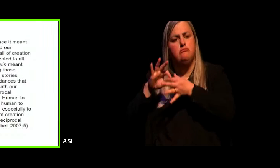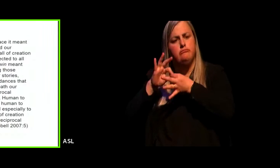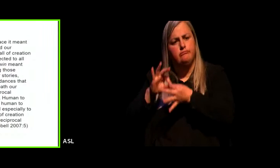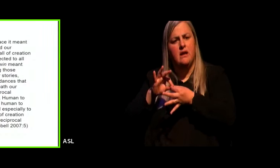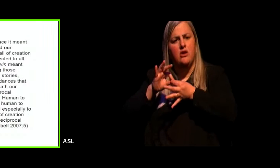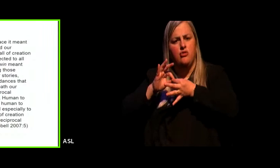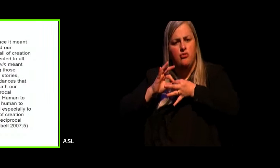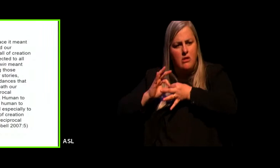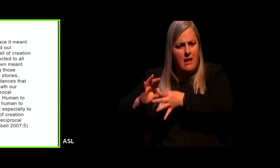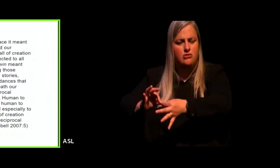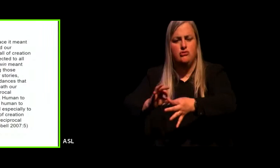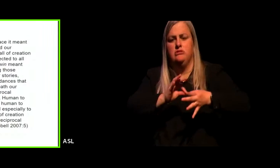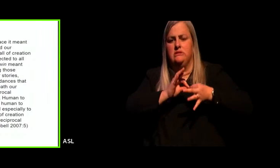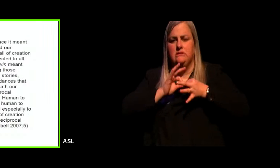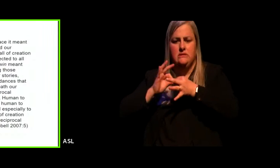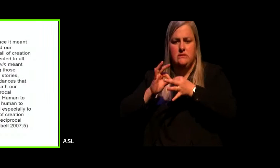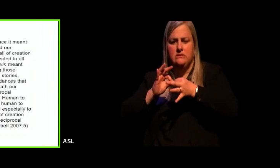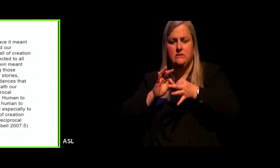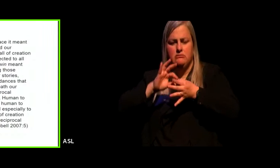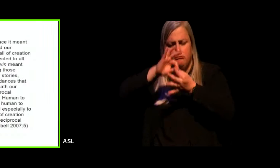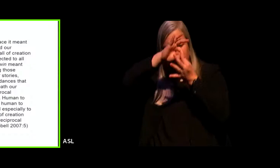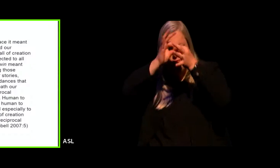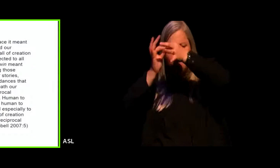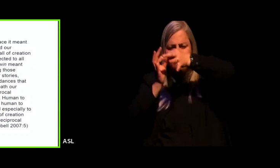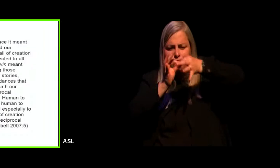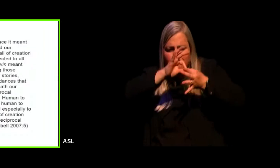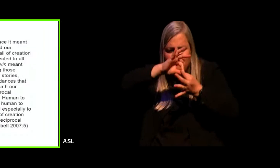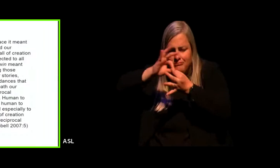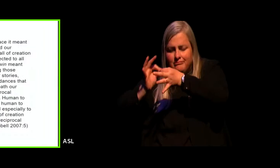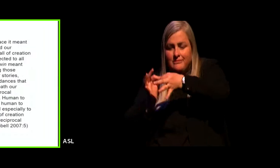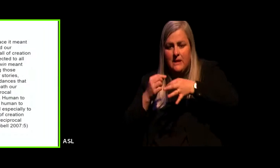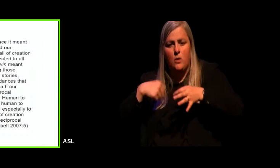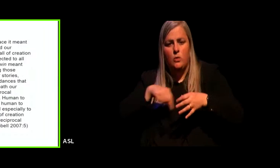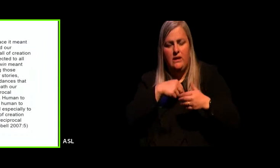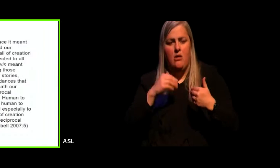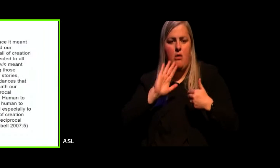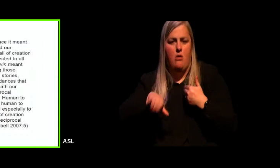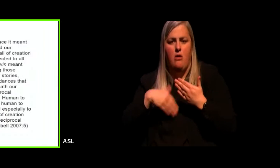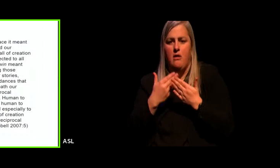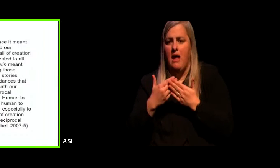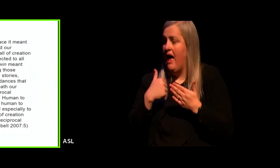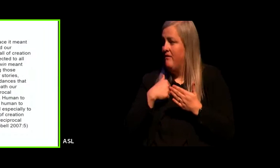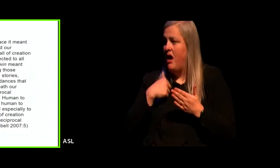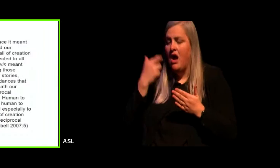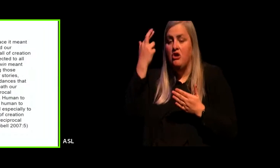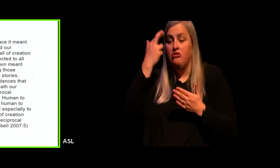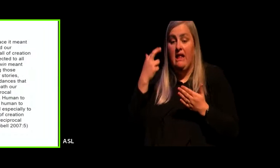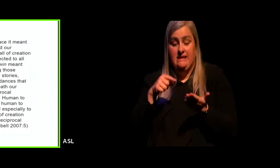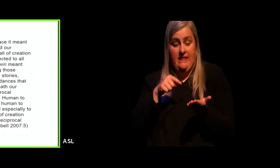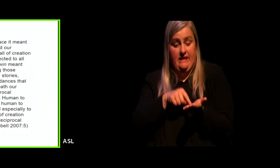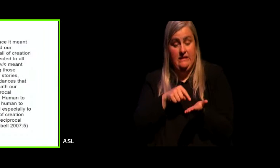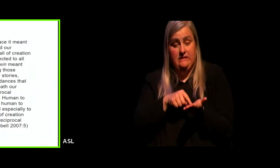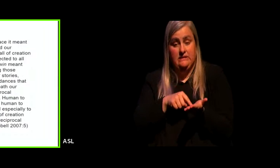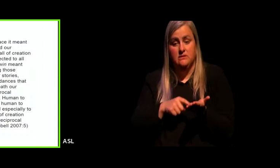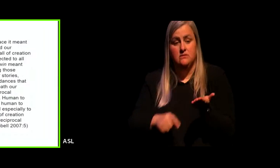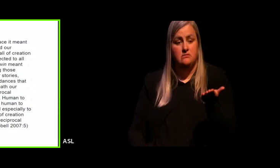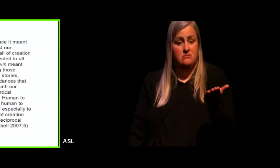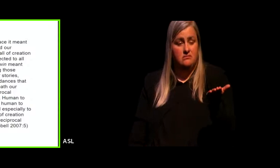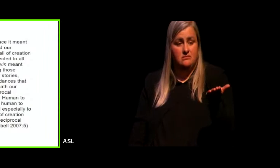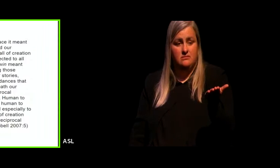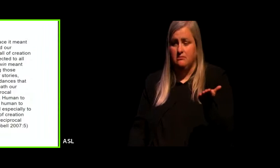interconnected relations that we have. And it made me realize that this is not an object that sat in a